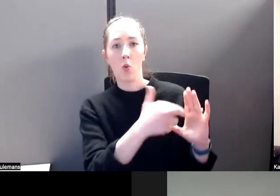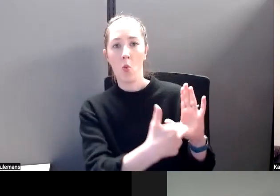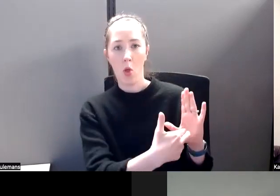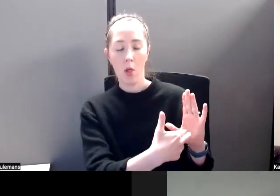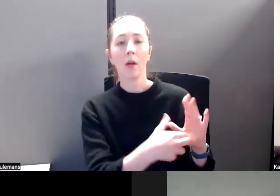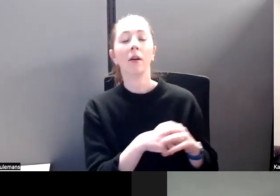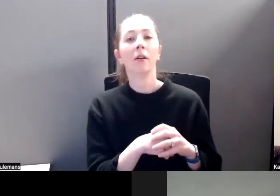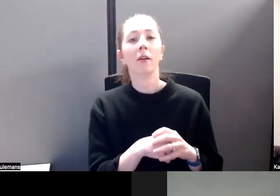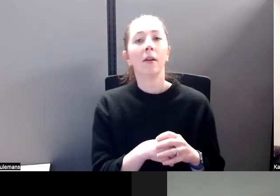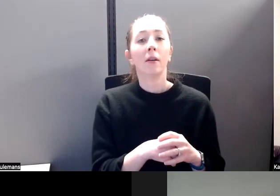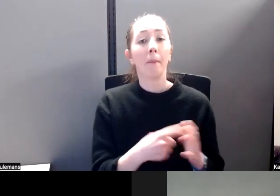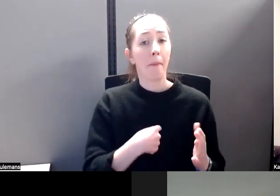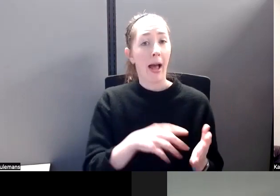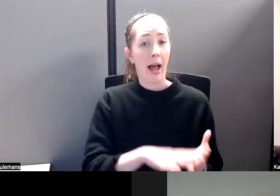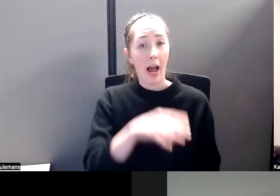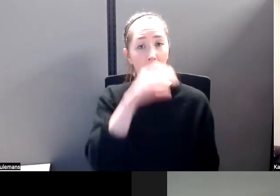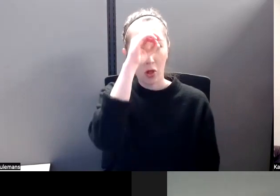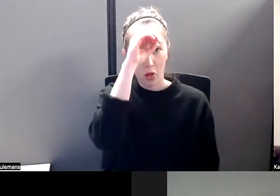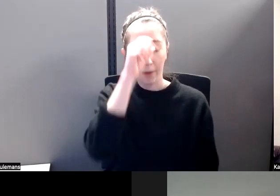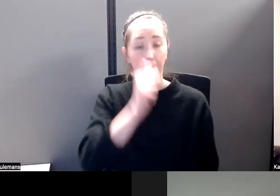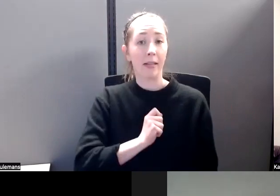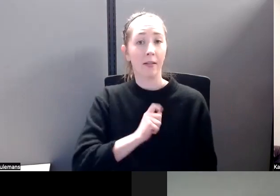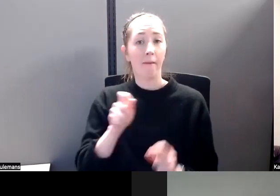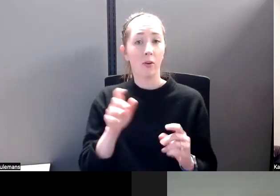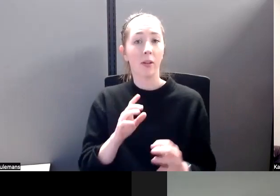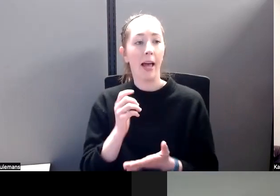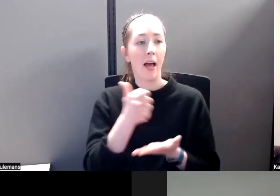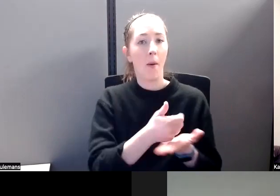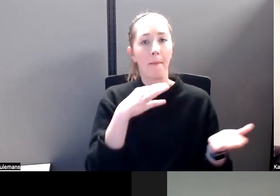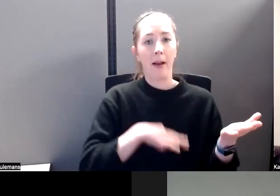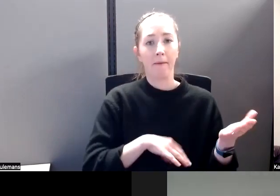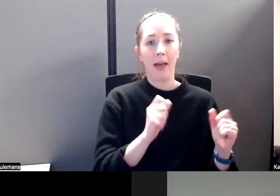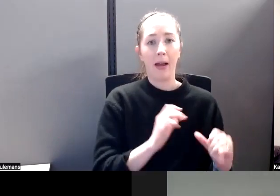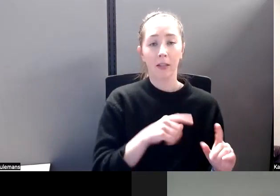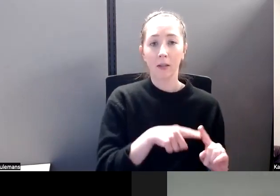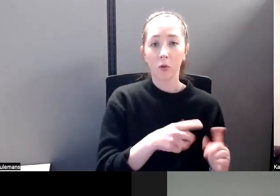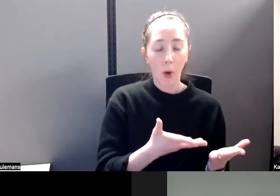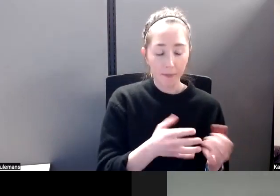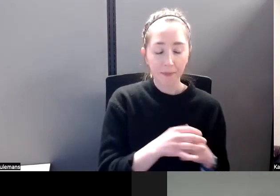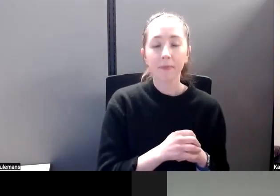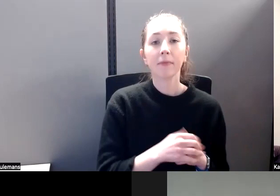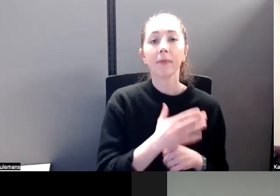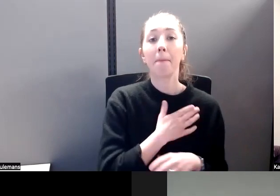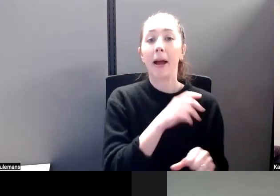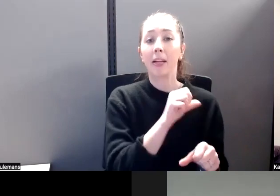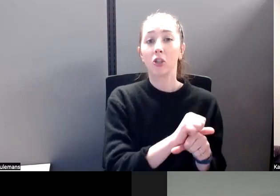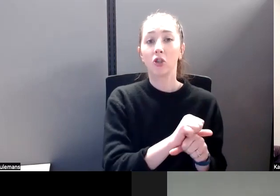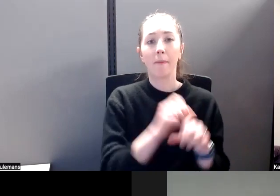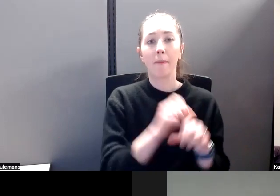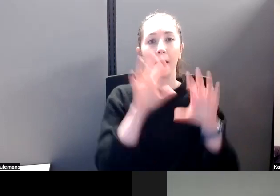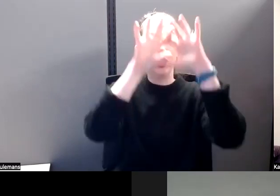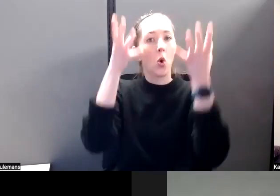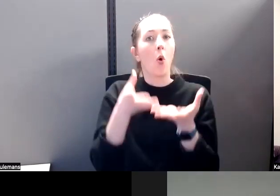But what I learned as a director that will help me in my acting is my job is the overall